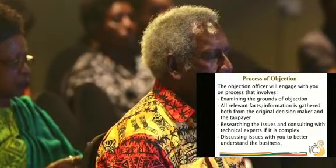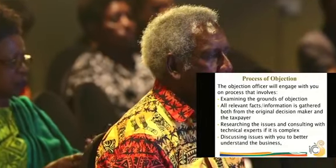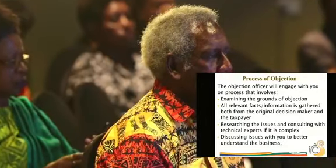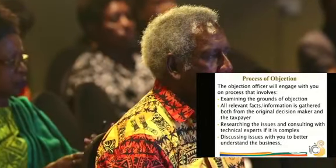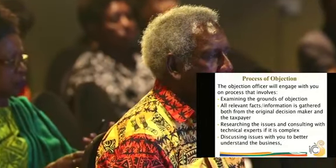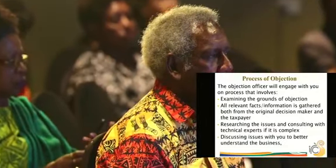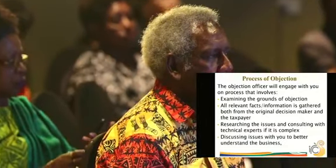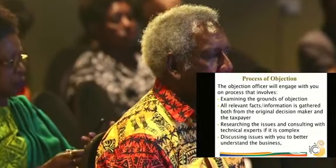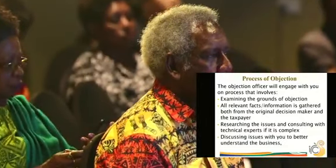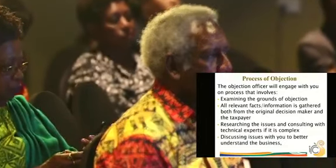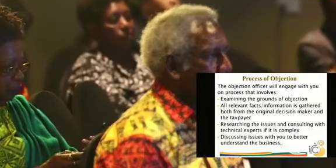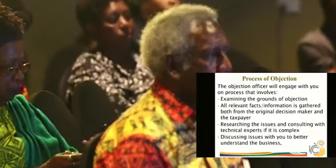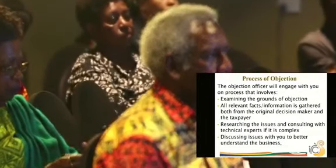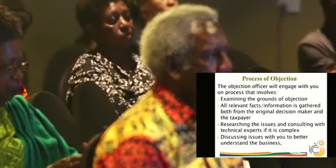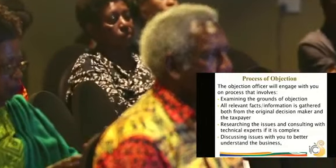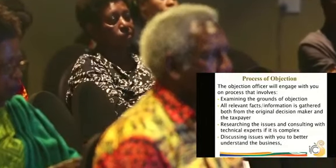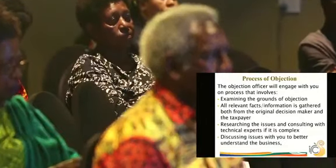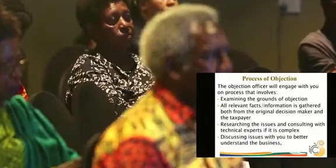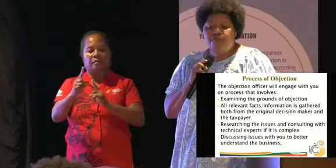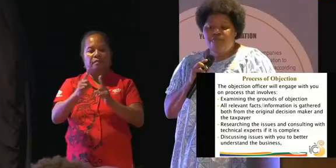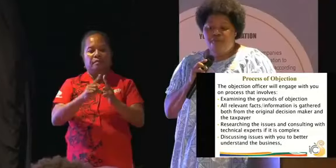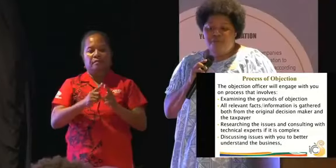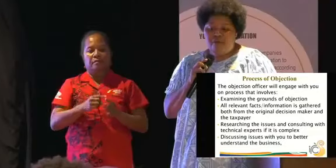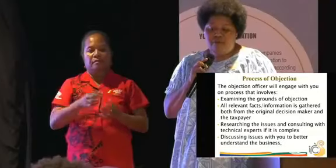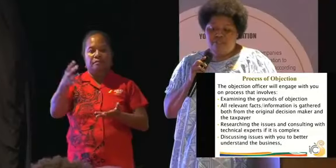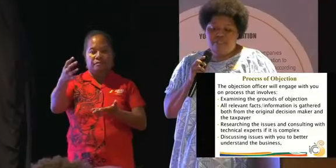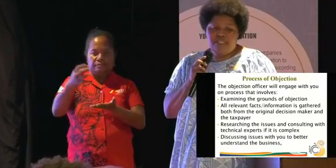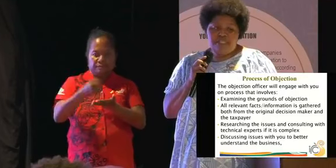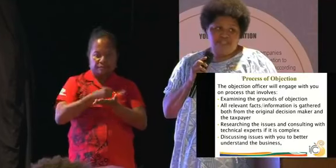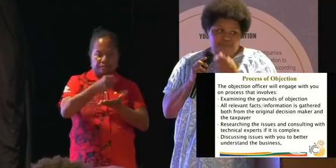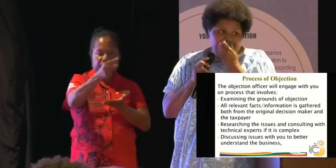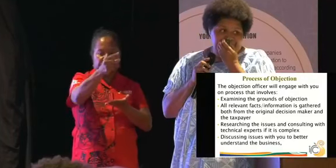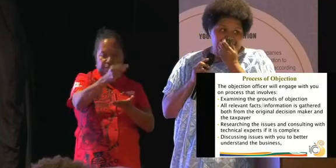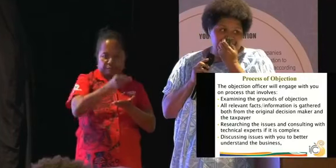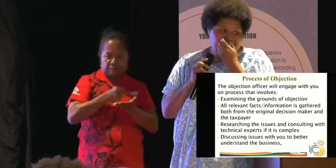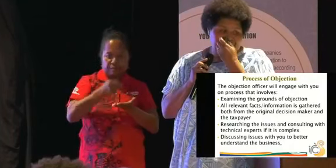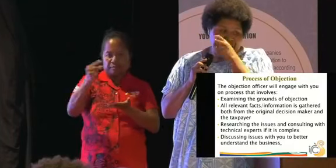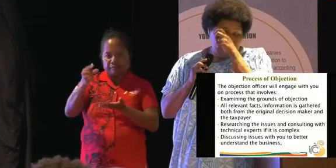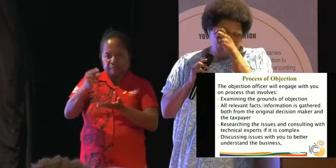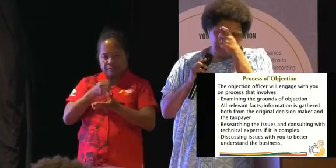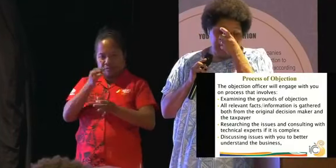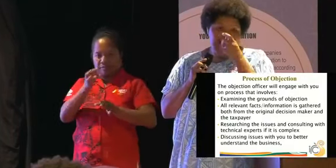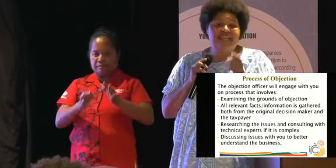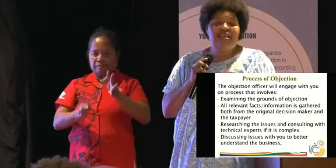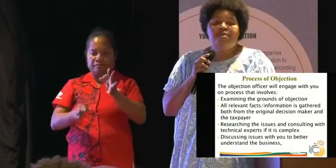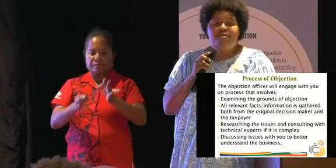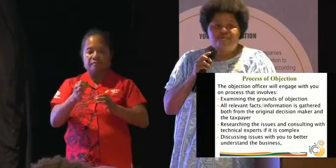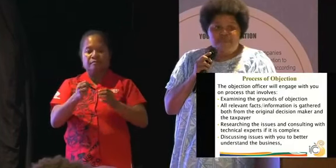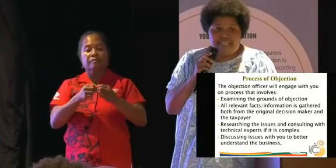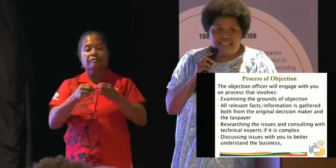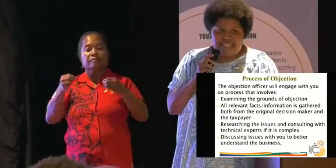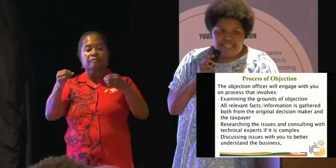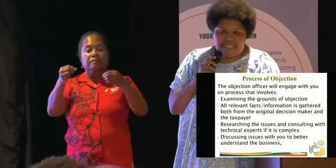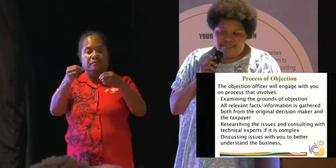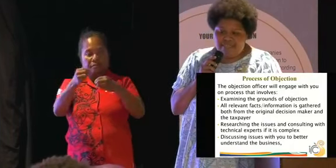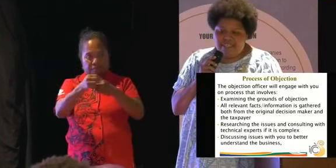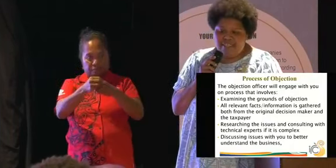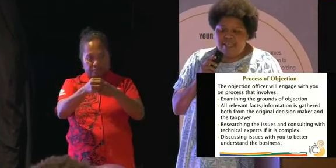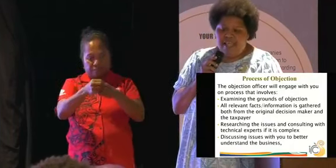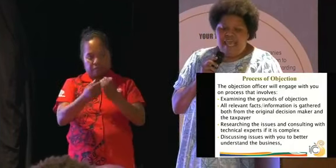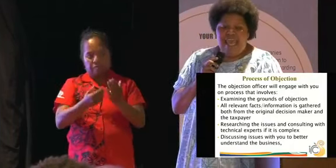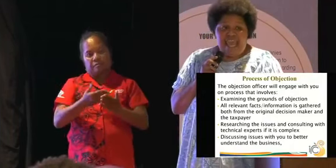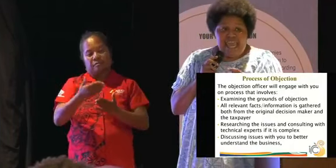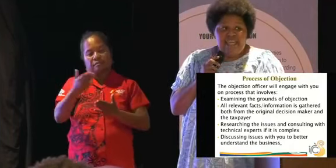facts, information gathered both from the original decision maker, meaning the officer that raised the